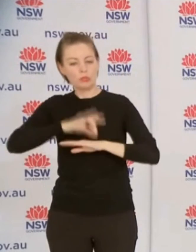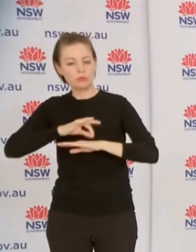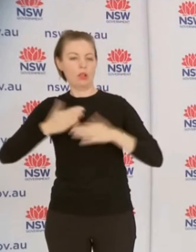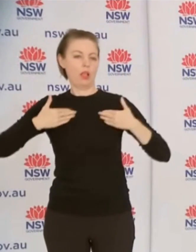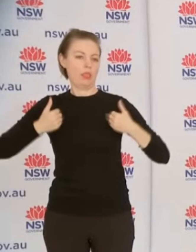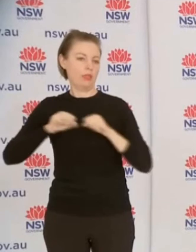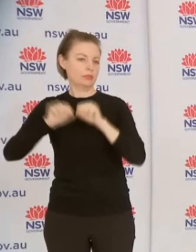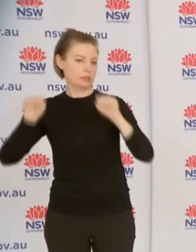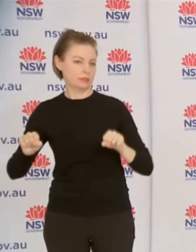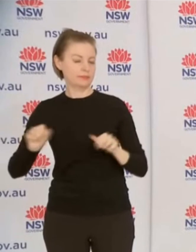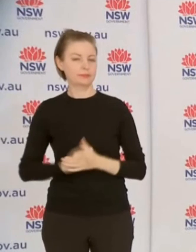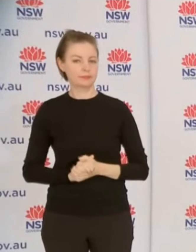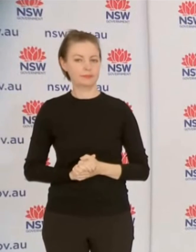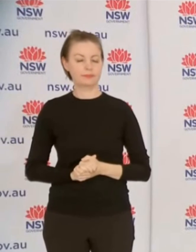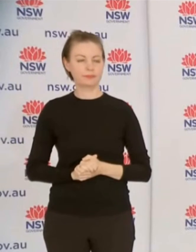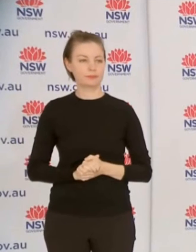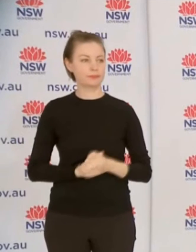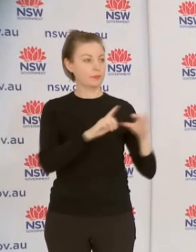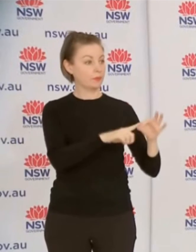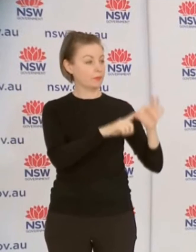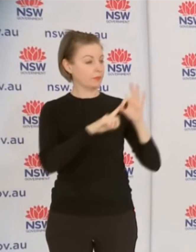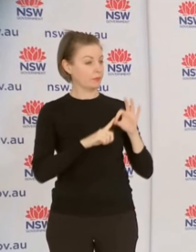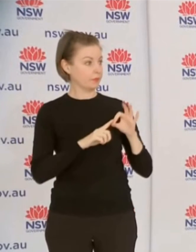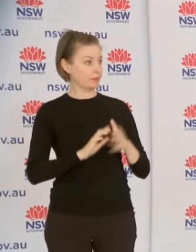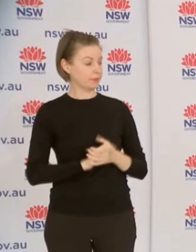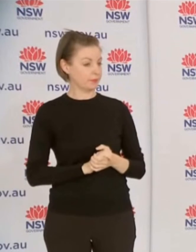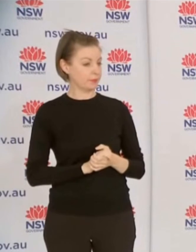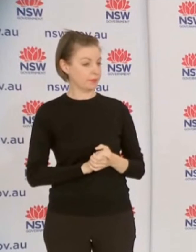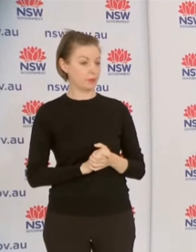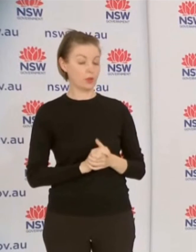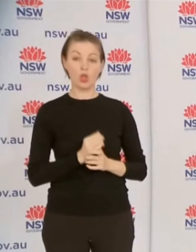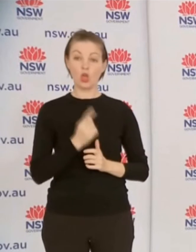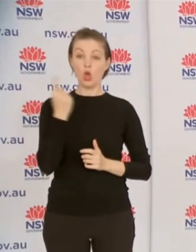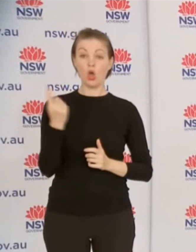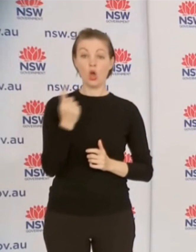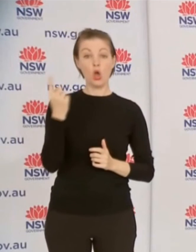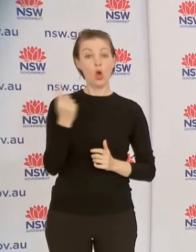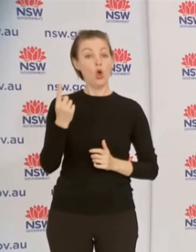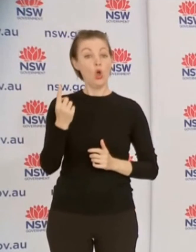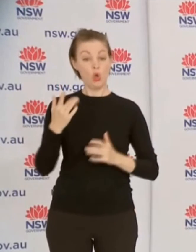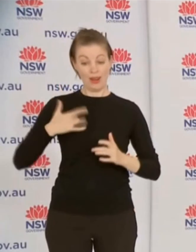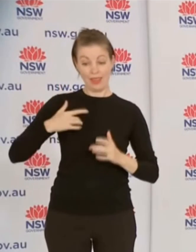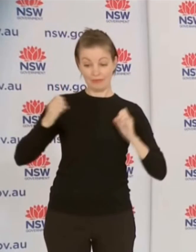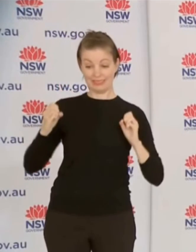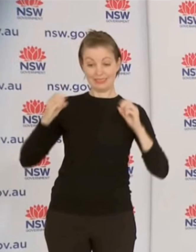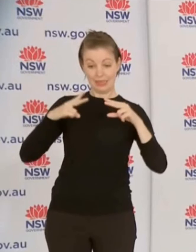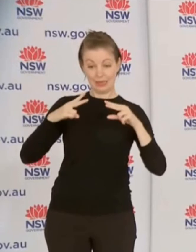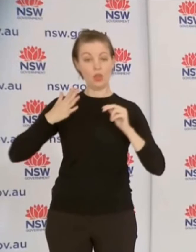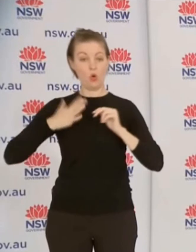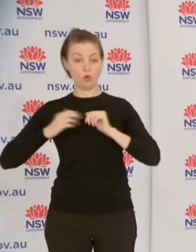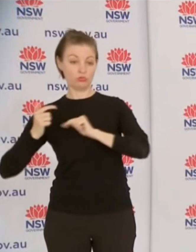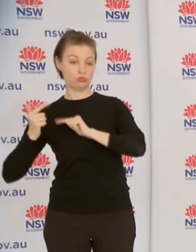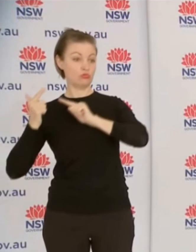For Sydney-siders who wish to travel to country New South Wales to be double vaccinated once the state opens up to protect those vulnerable communities